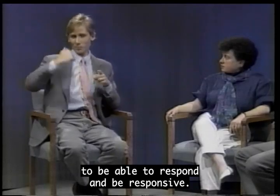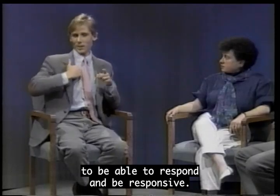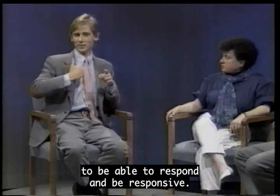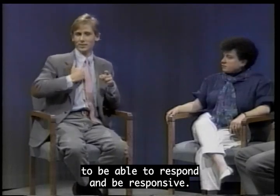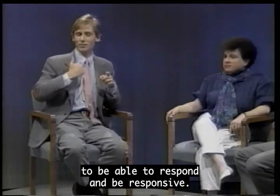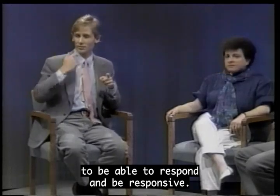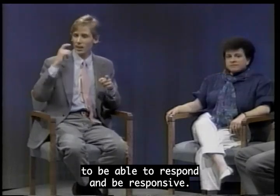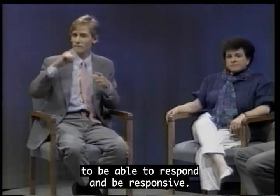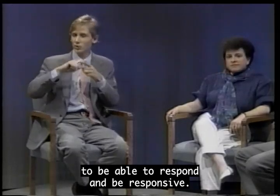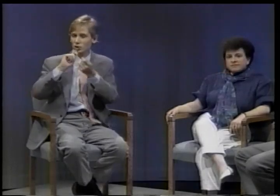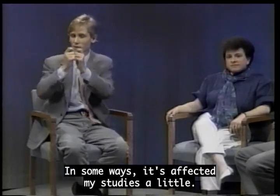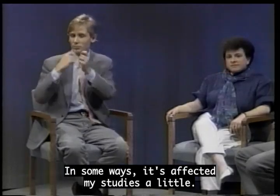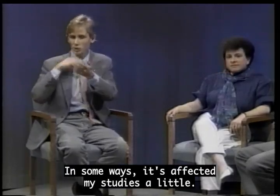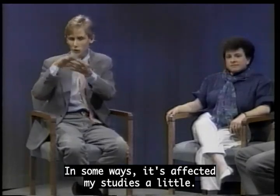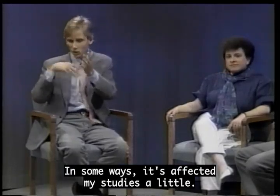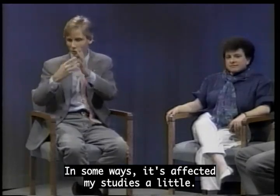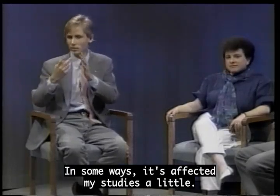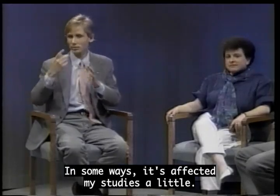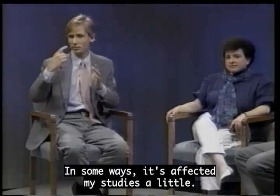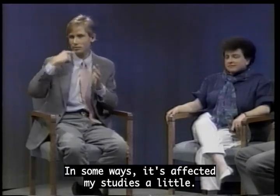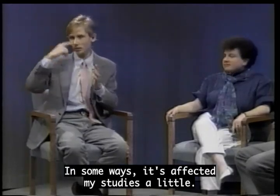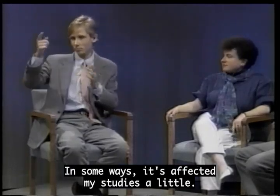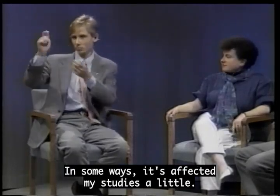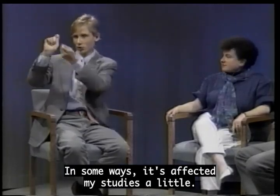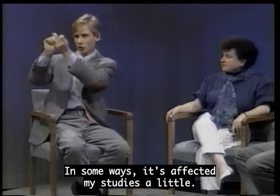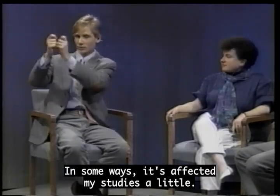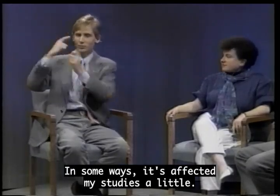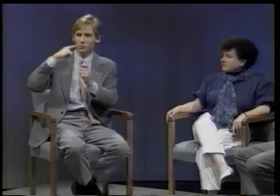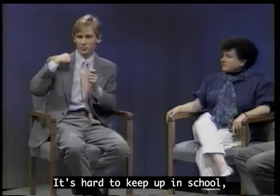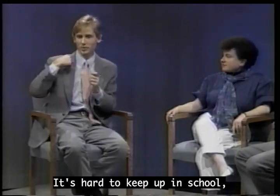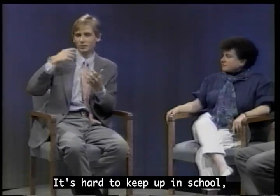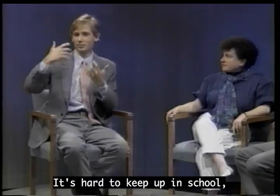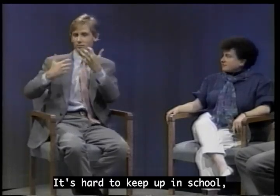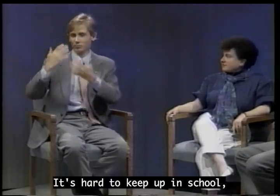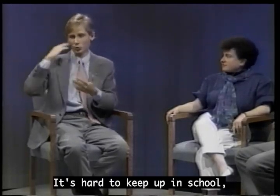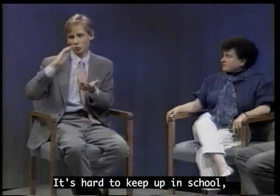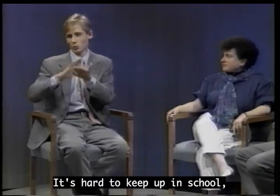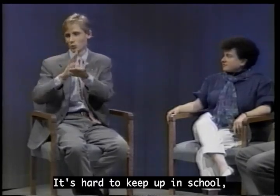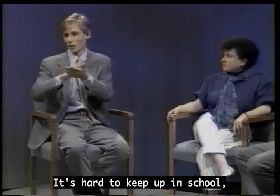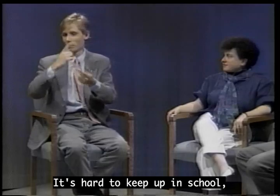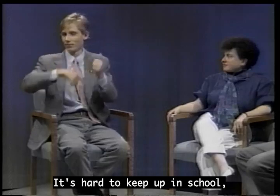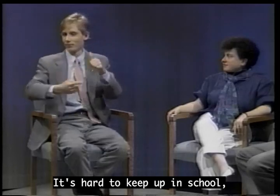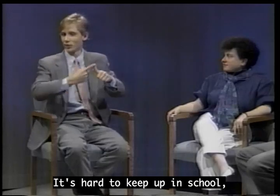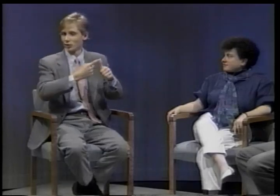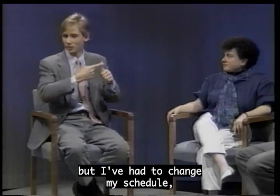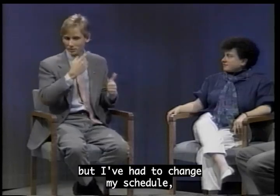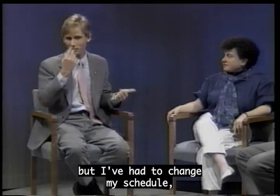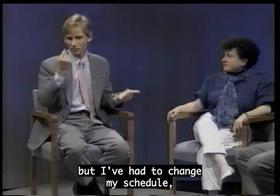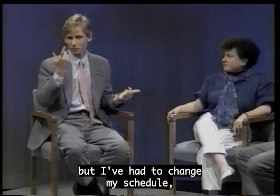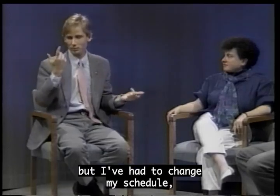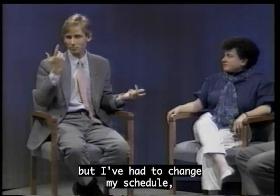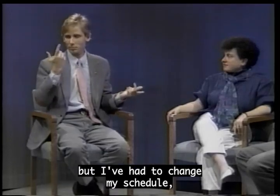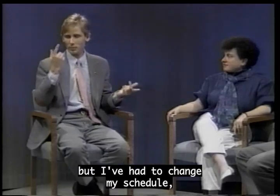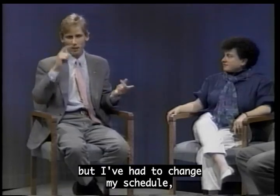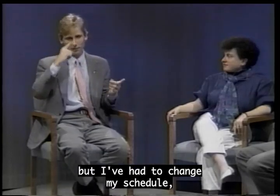a little. It's hard to keep up in school. But I've had to change my schedule, and sometimes, you know, school comes